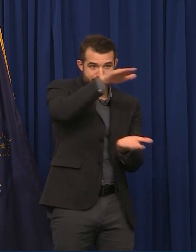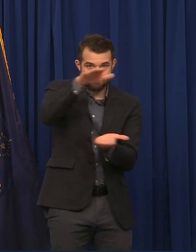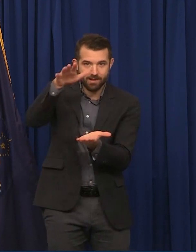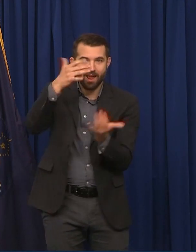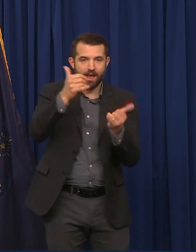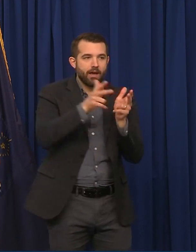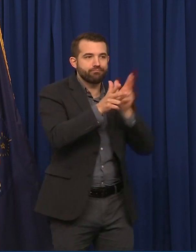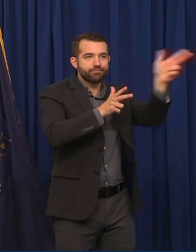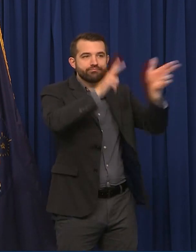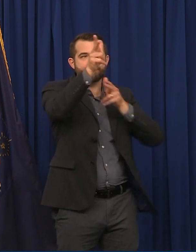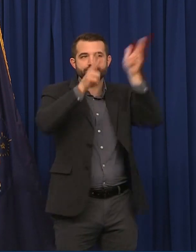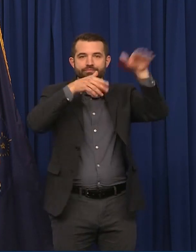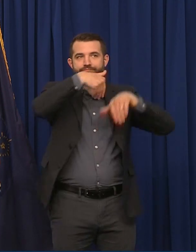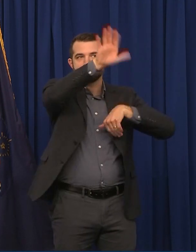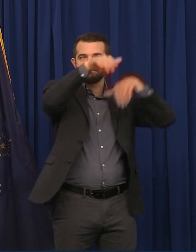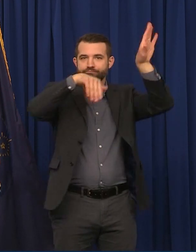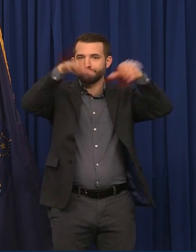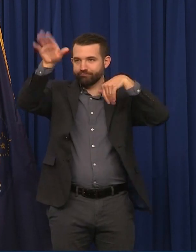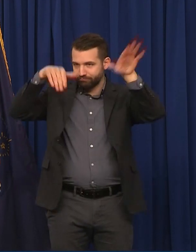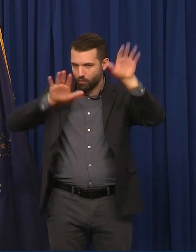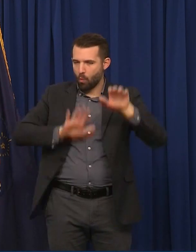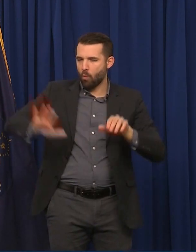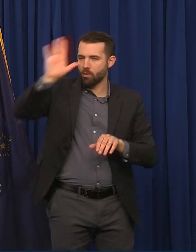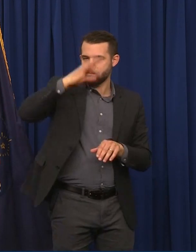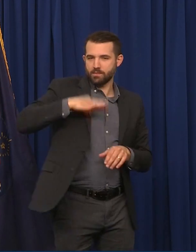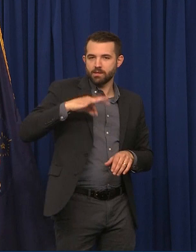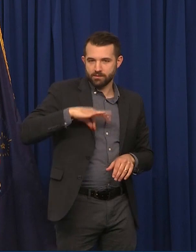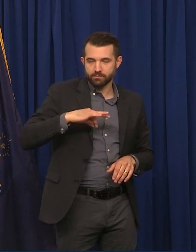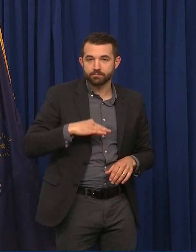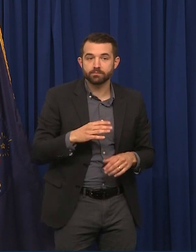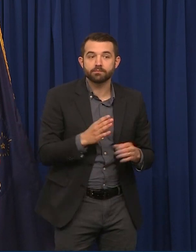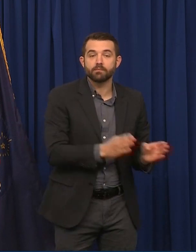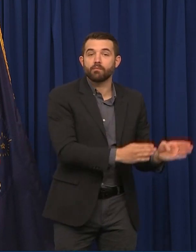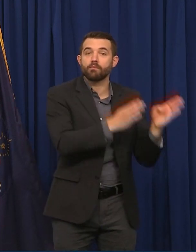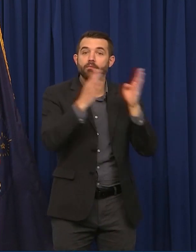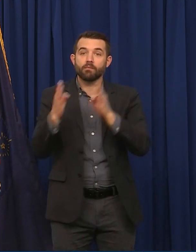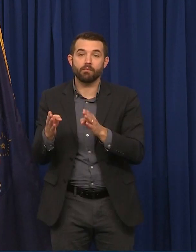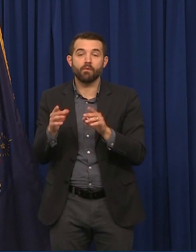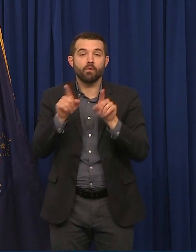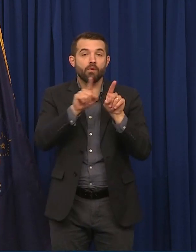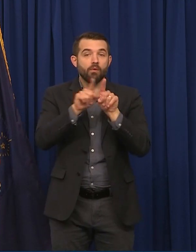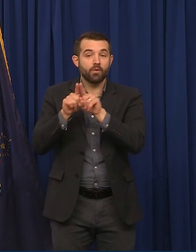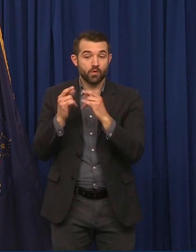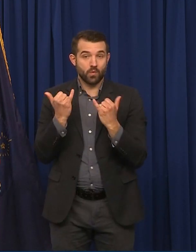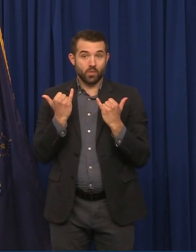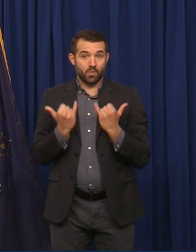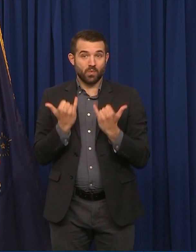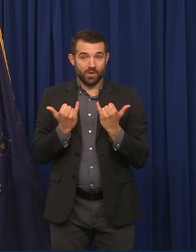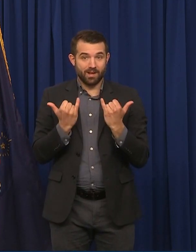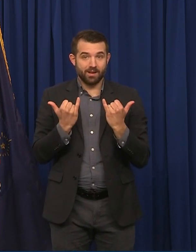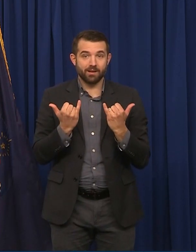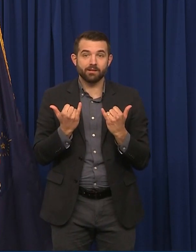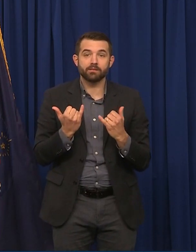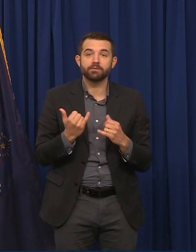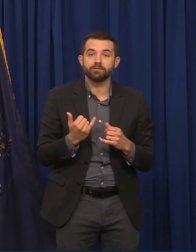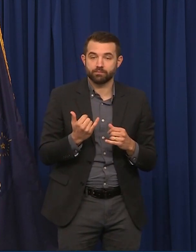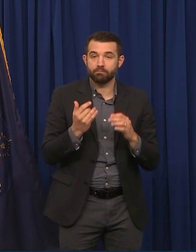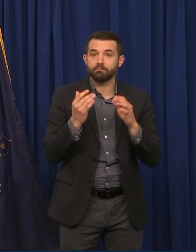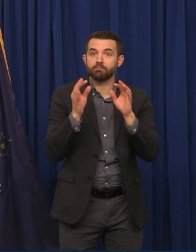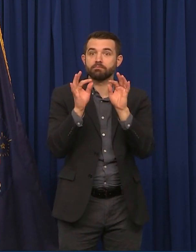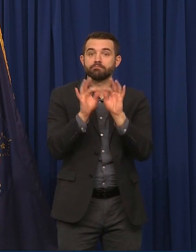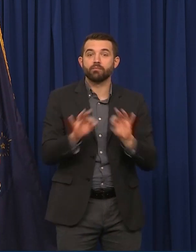I'd also like to provide a brief update on the availability of vital assets across the state. As we've discussed,